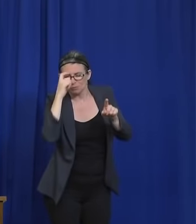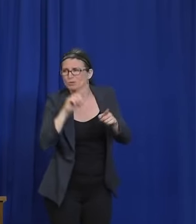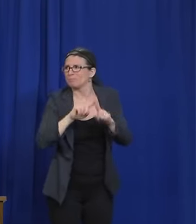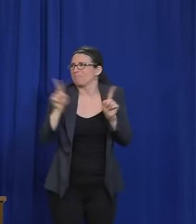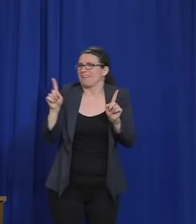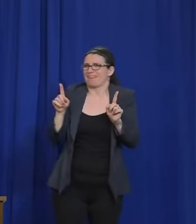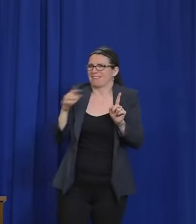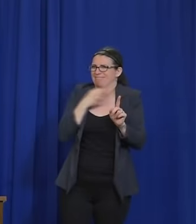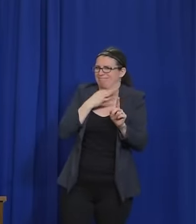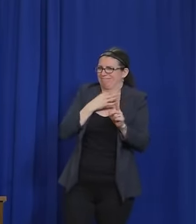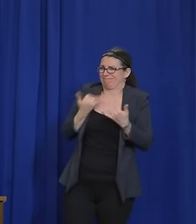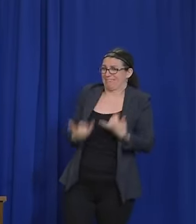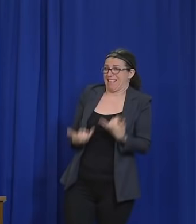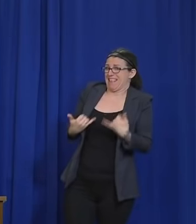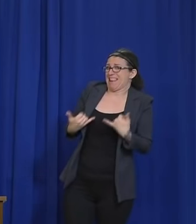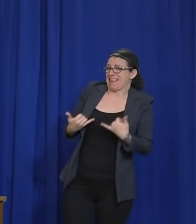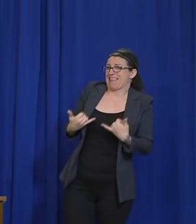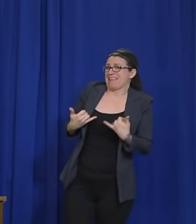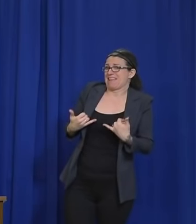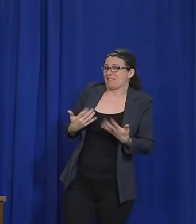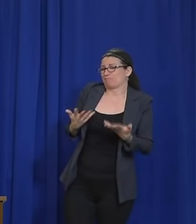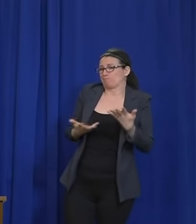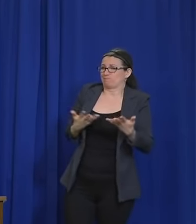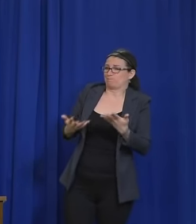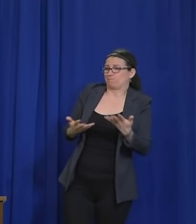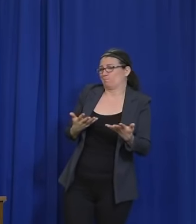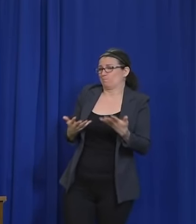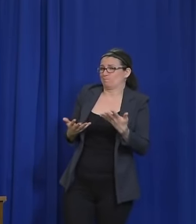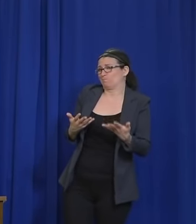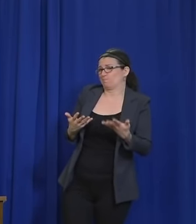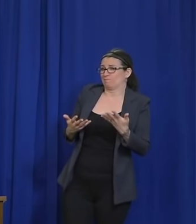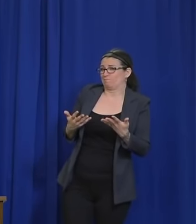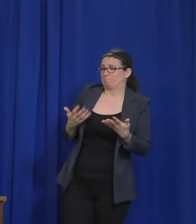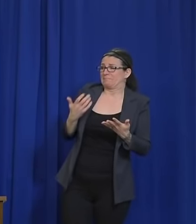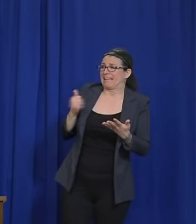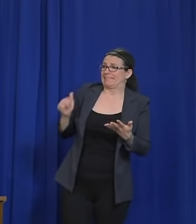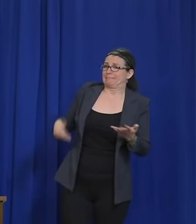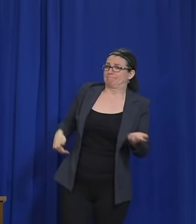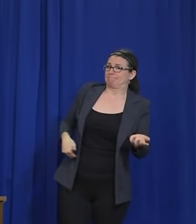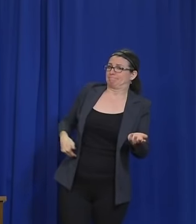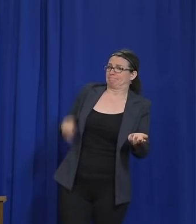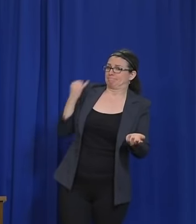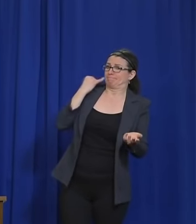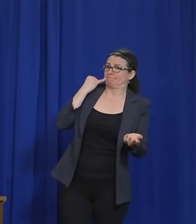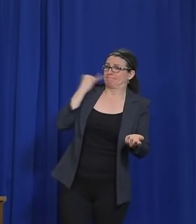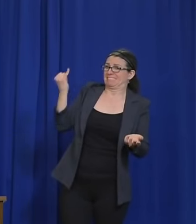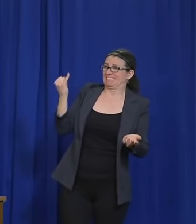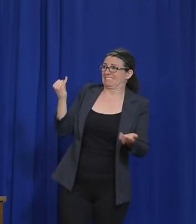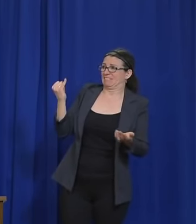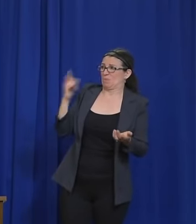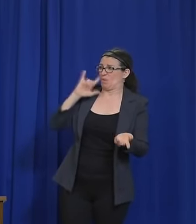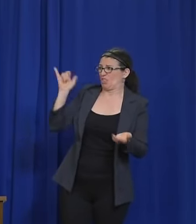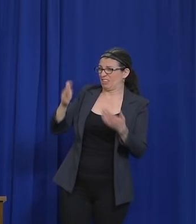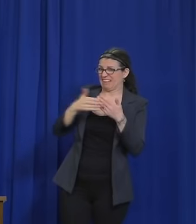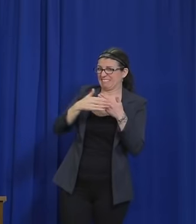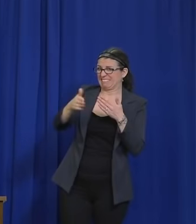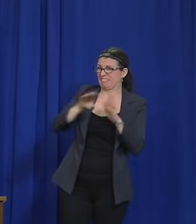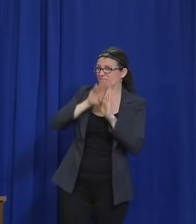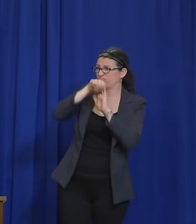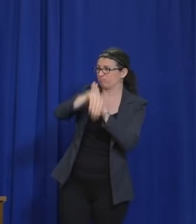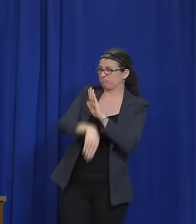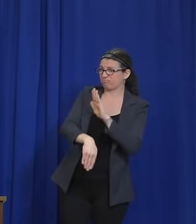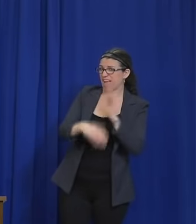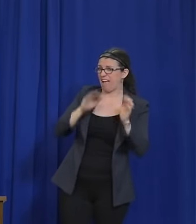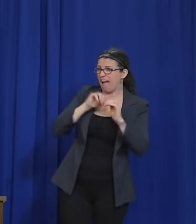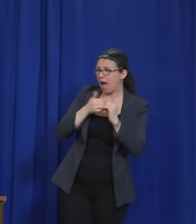facing now? And also, do you know how much help you might need from the feds if they actually take the strings